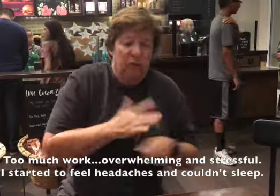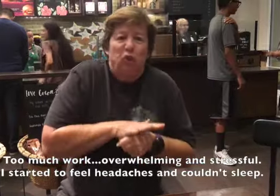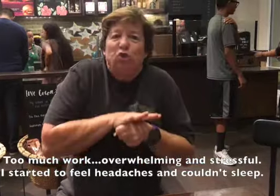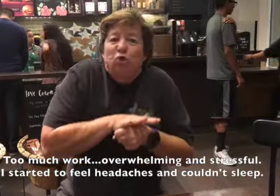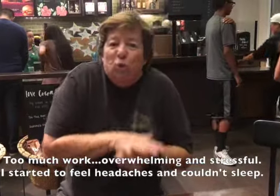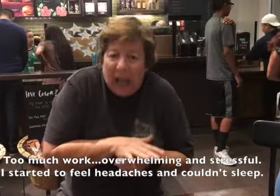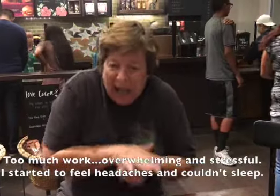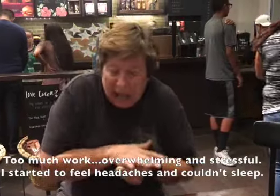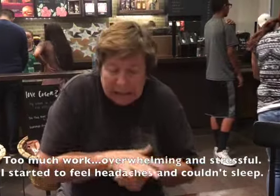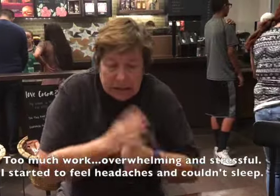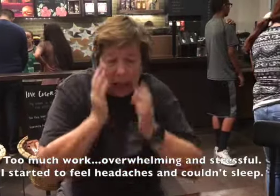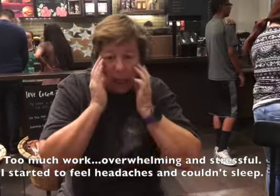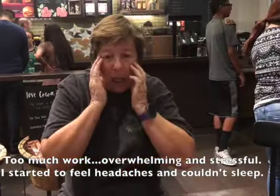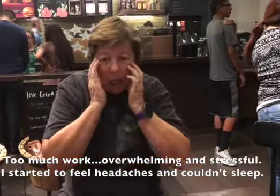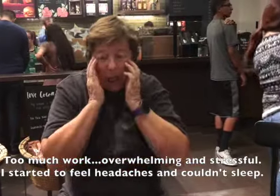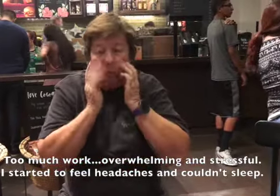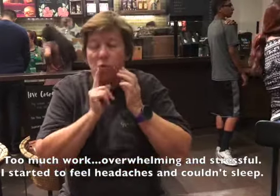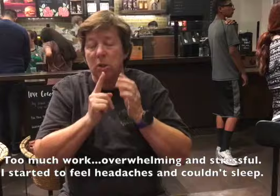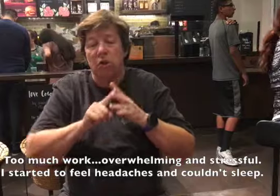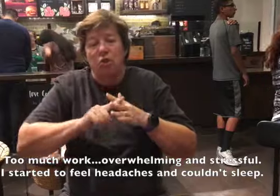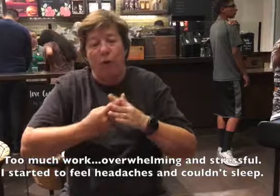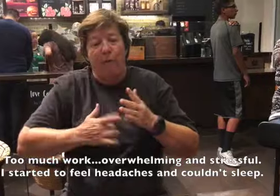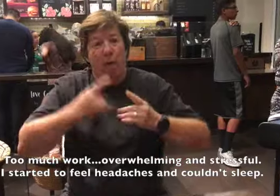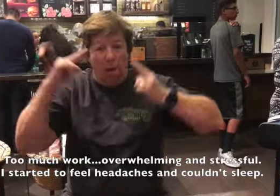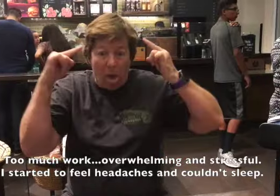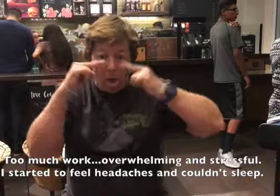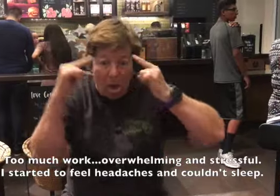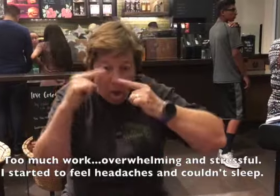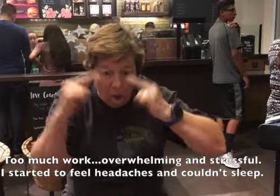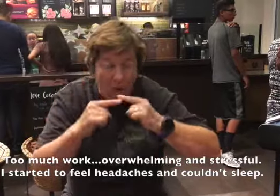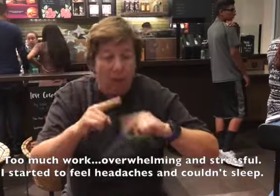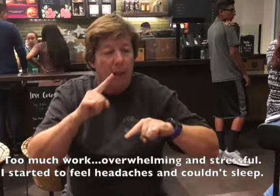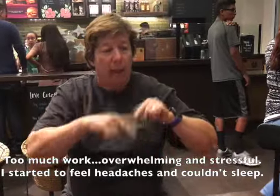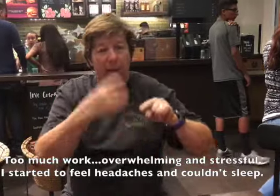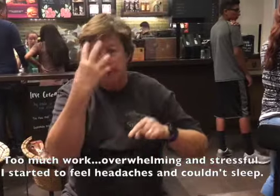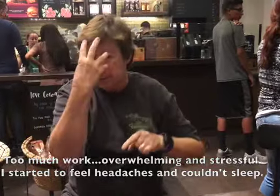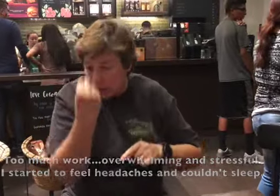overwhelming and stressful. I started to feel headaches, I couldn't sleep,